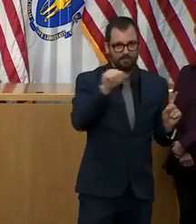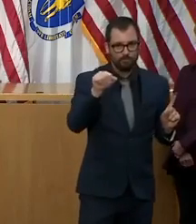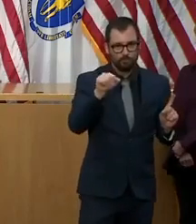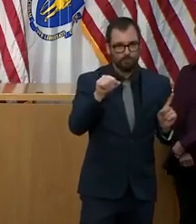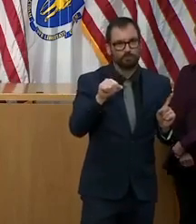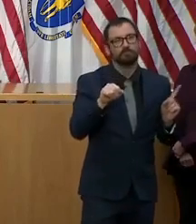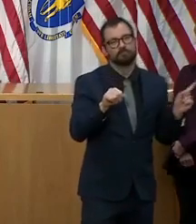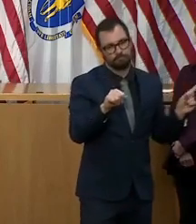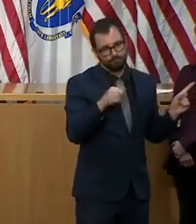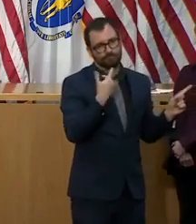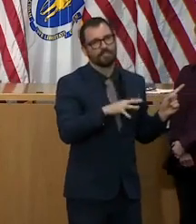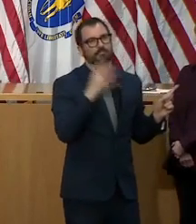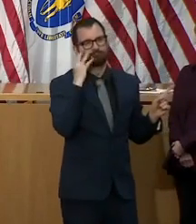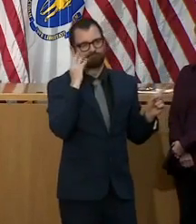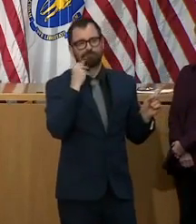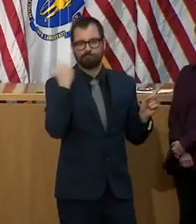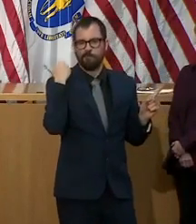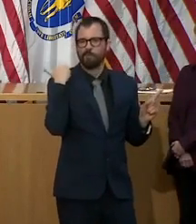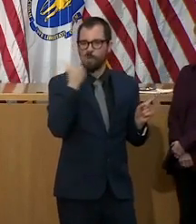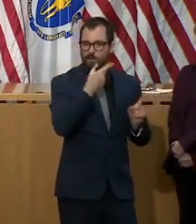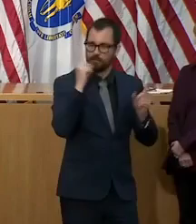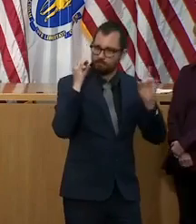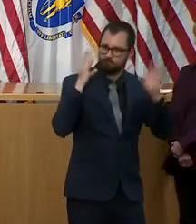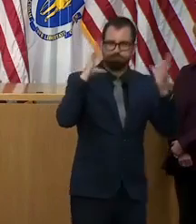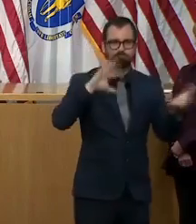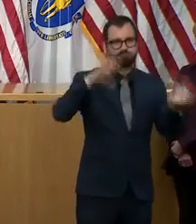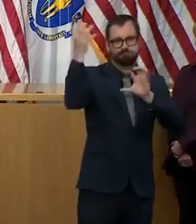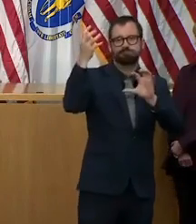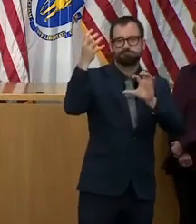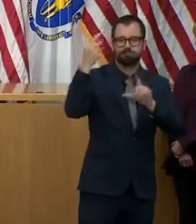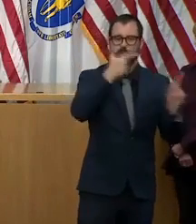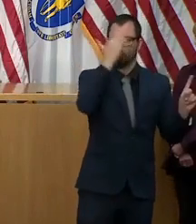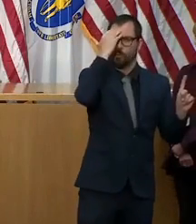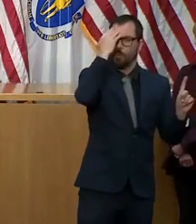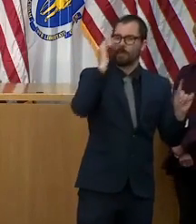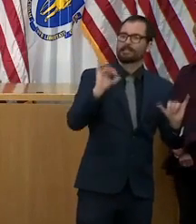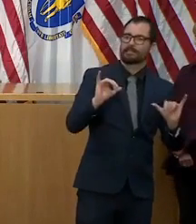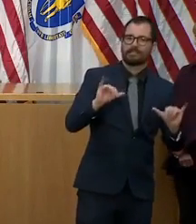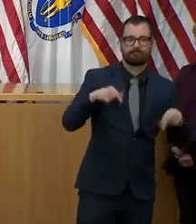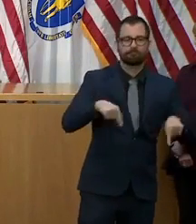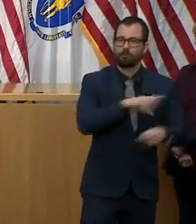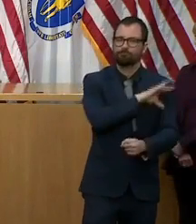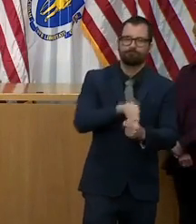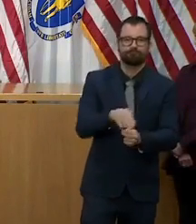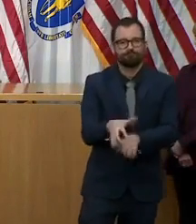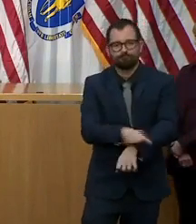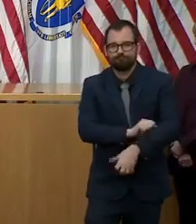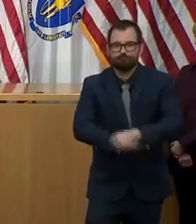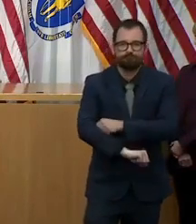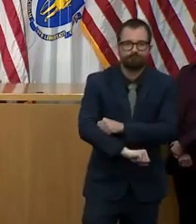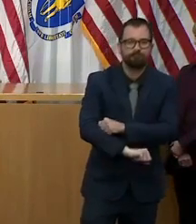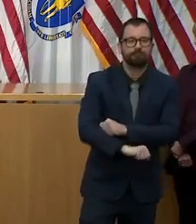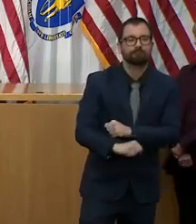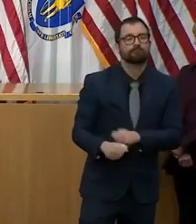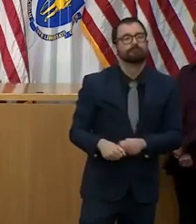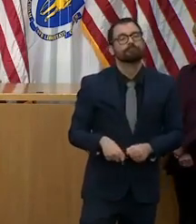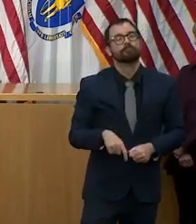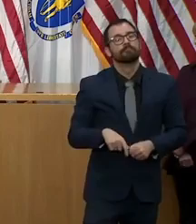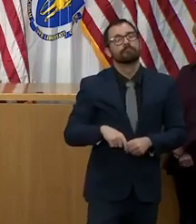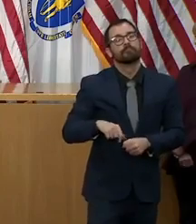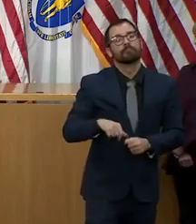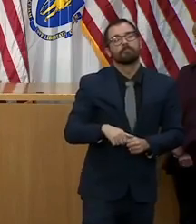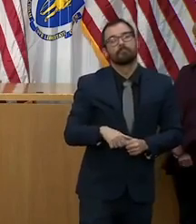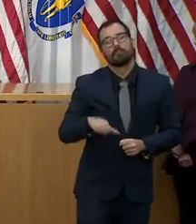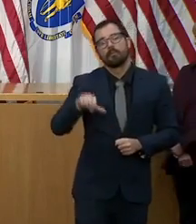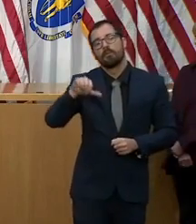listen to people like the East Hampton mayor, Mayor LaChapelle, and a smaller Western Mass